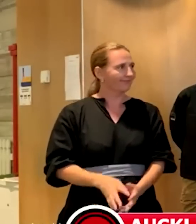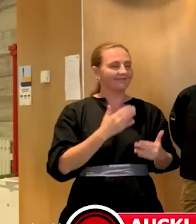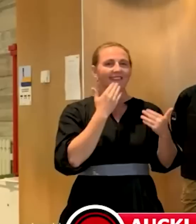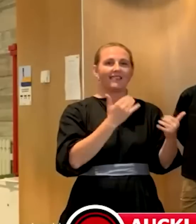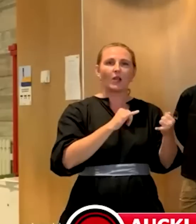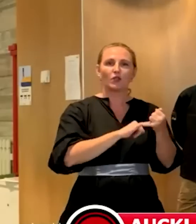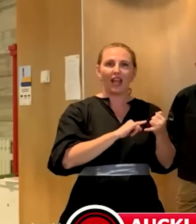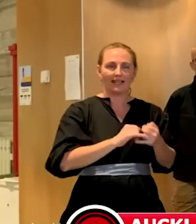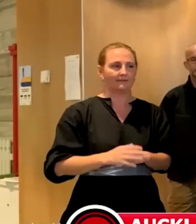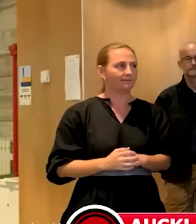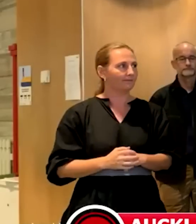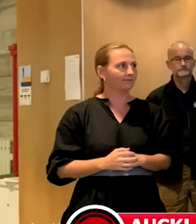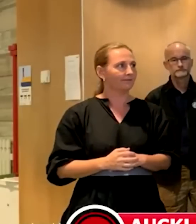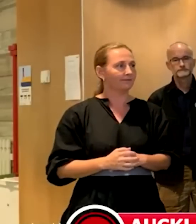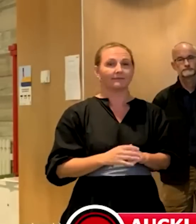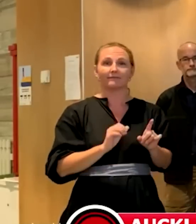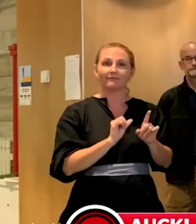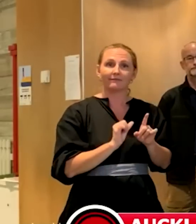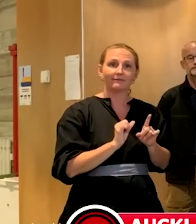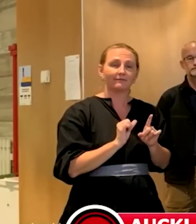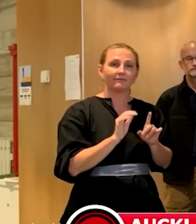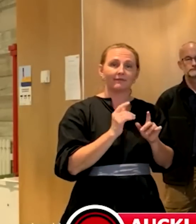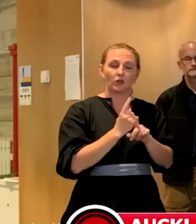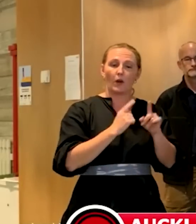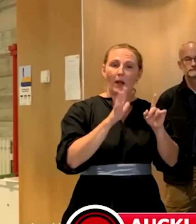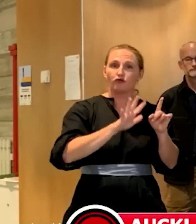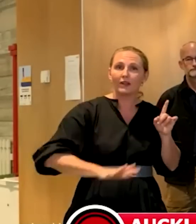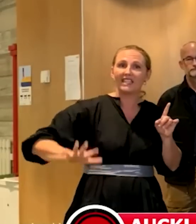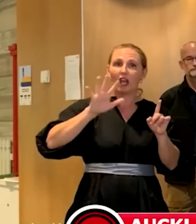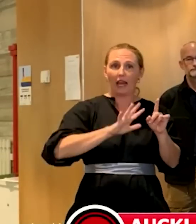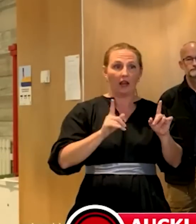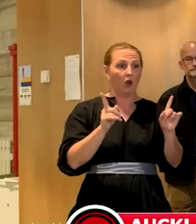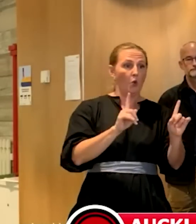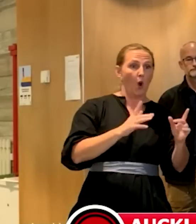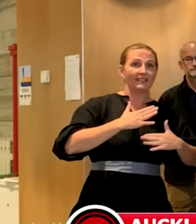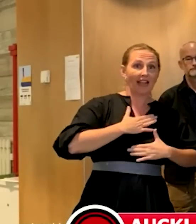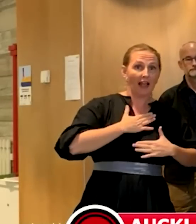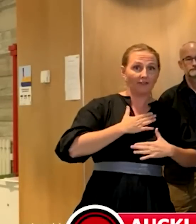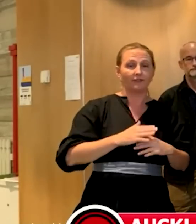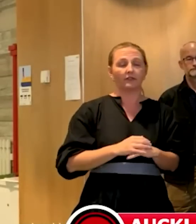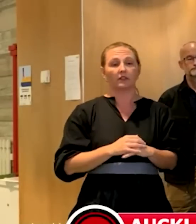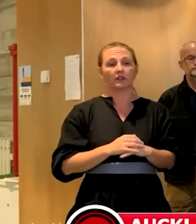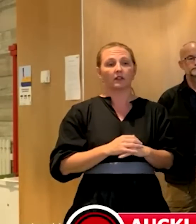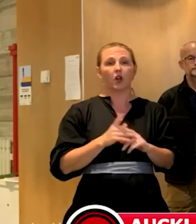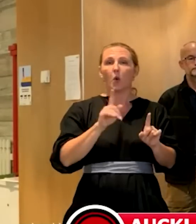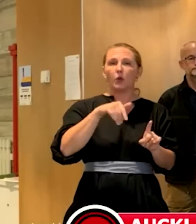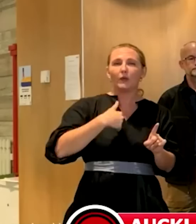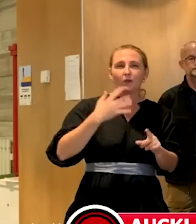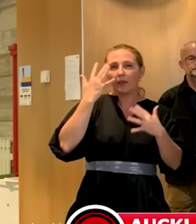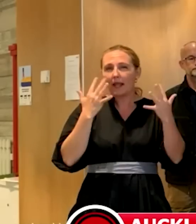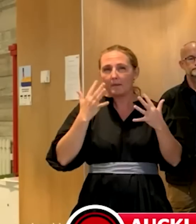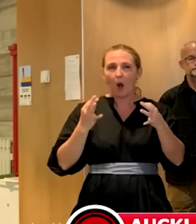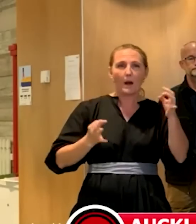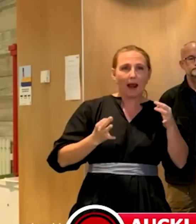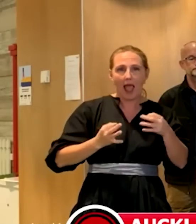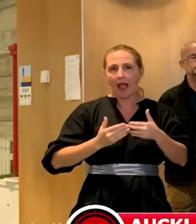Thanks, Shannon. And just on that thread now of sort of moving around the region and what is safe to do and what is perhaps needing to be factored into your journey planning, I'm just going to